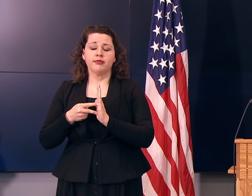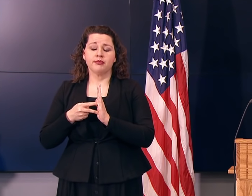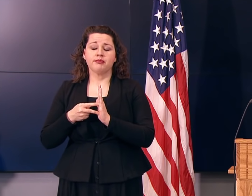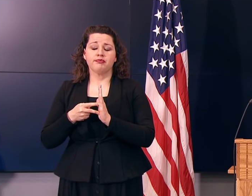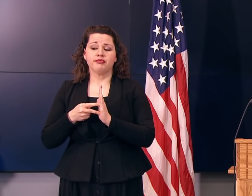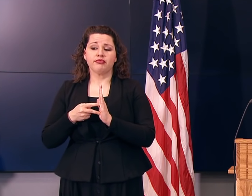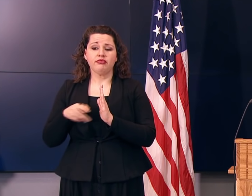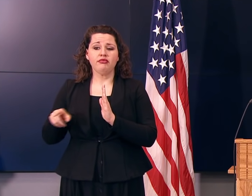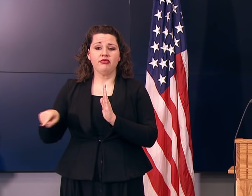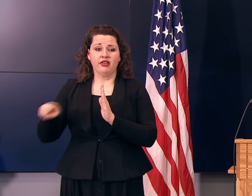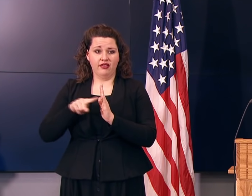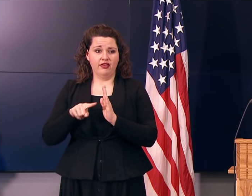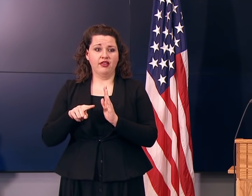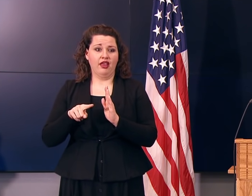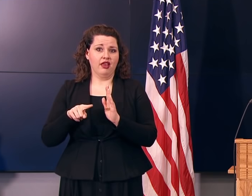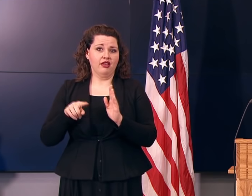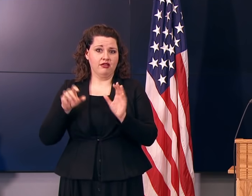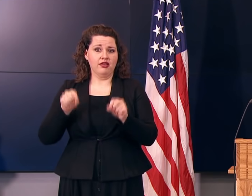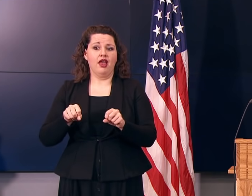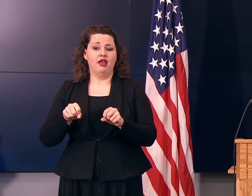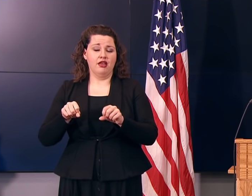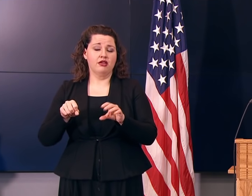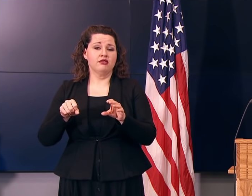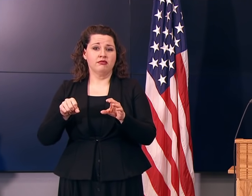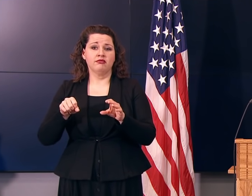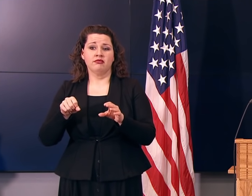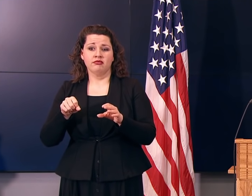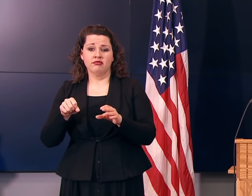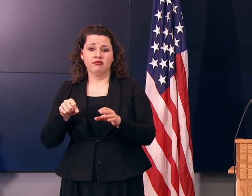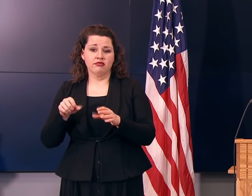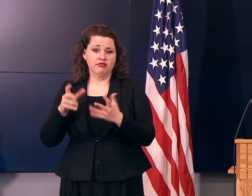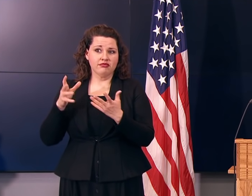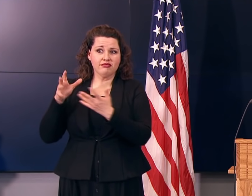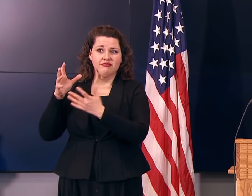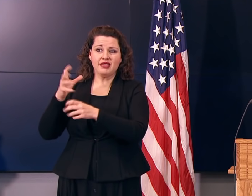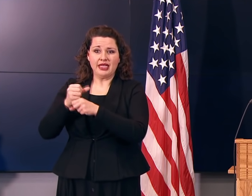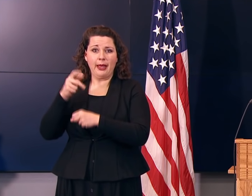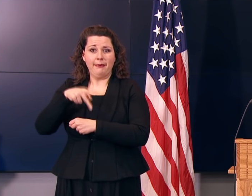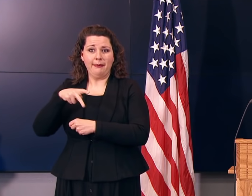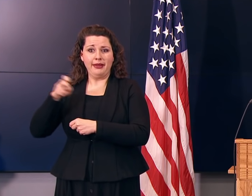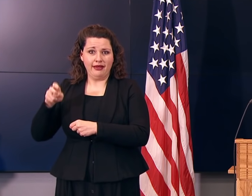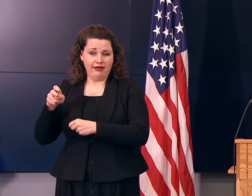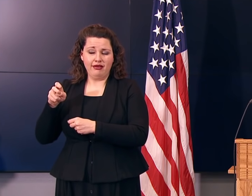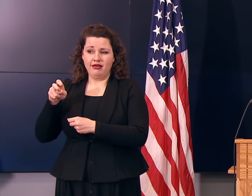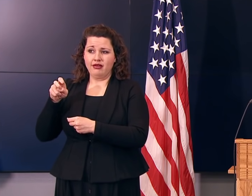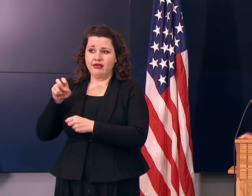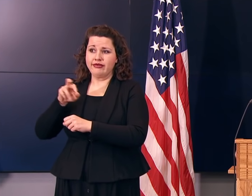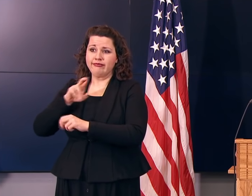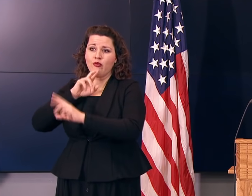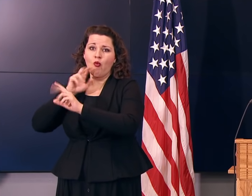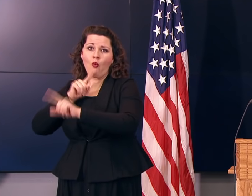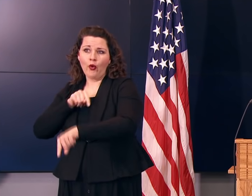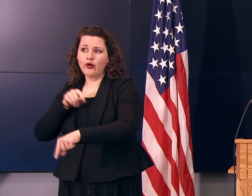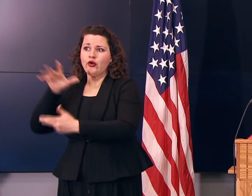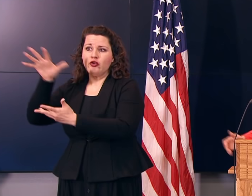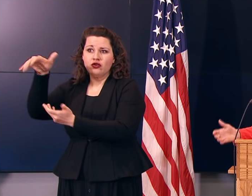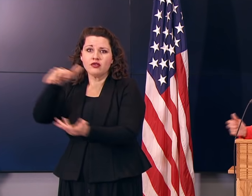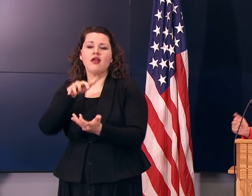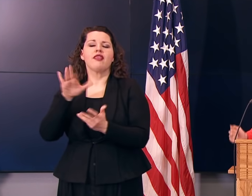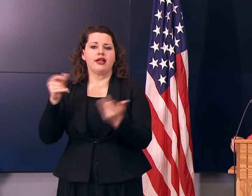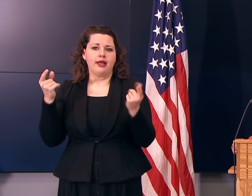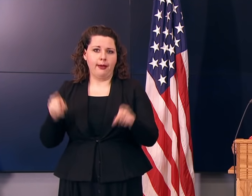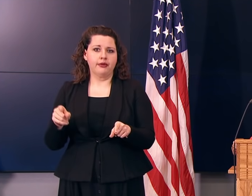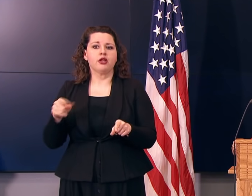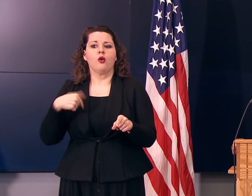that their ability to open up to procure outside of the state resources is happening, and